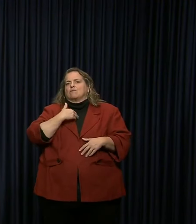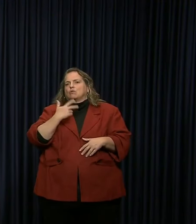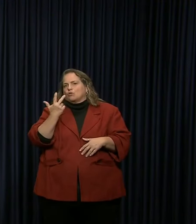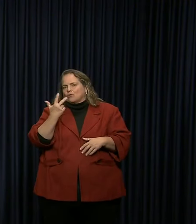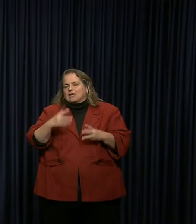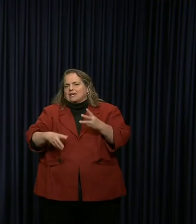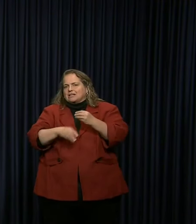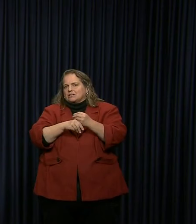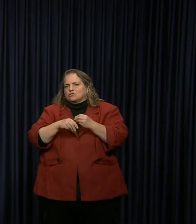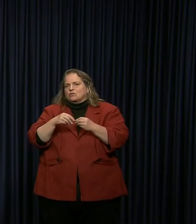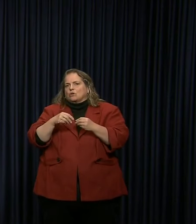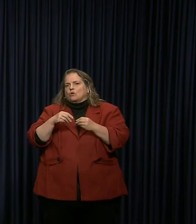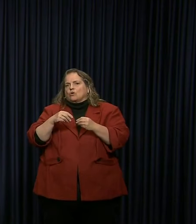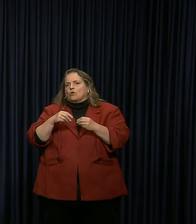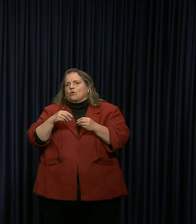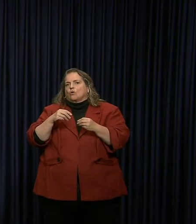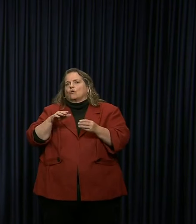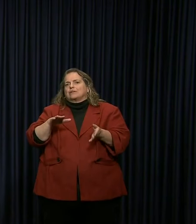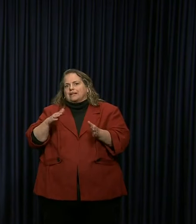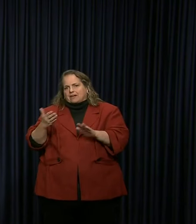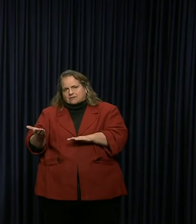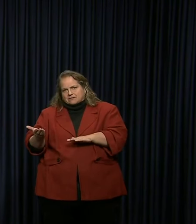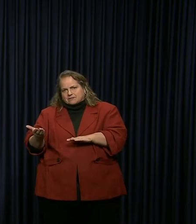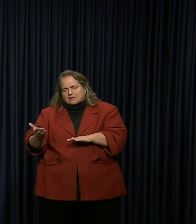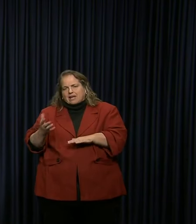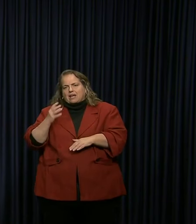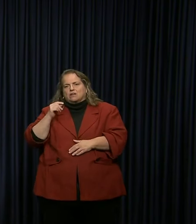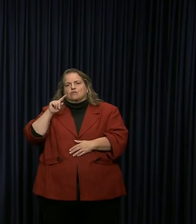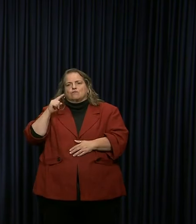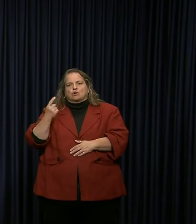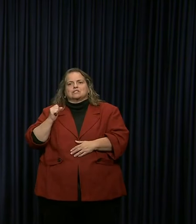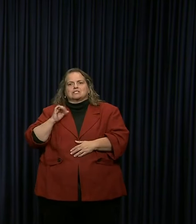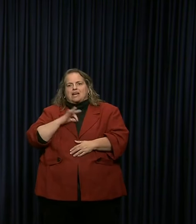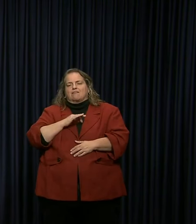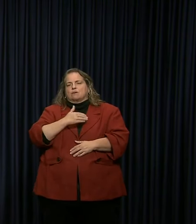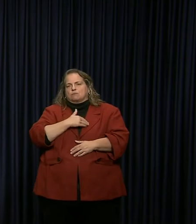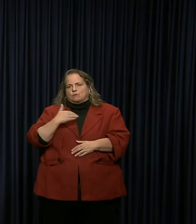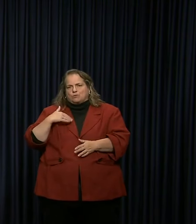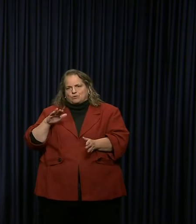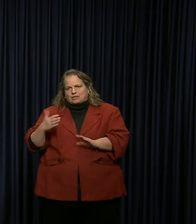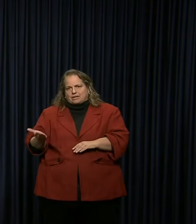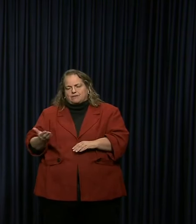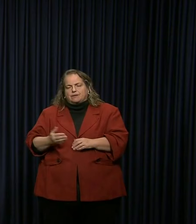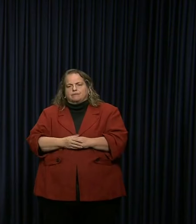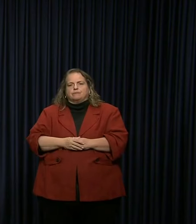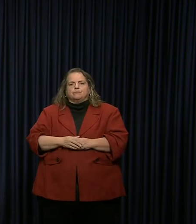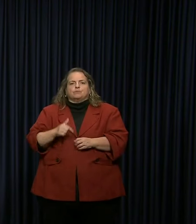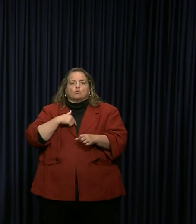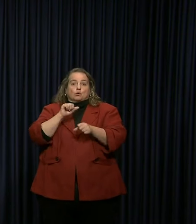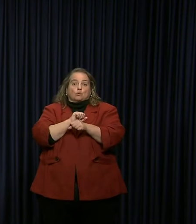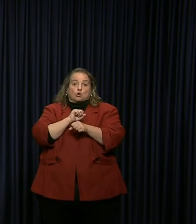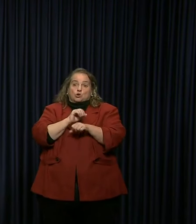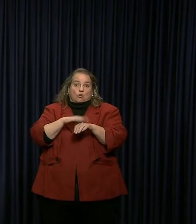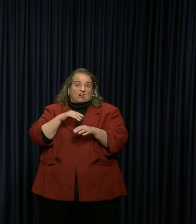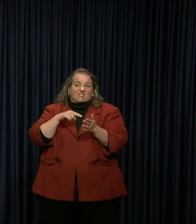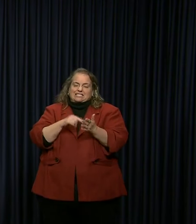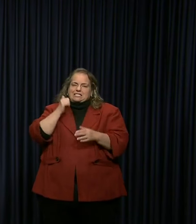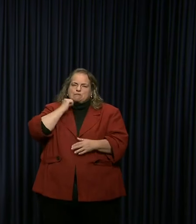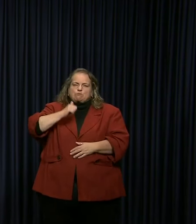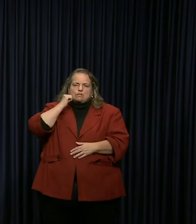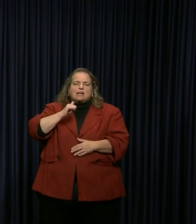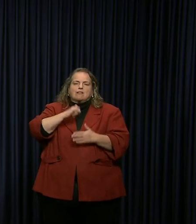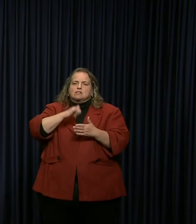3 additional resident deaths and our first staff member death. We are working on this every single day. This is